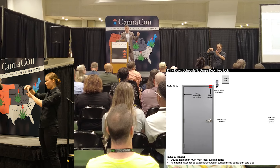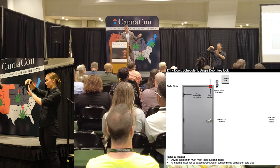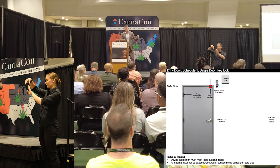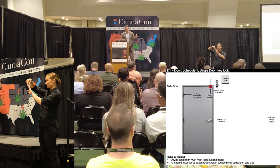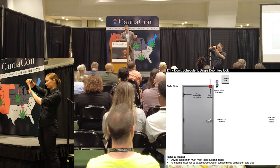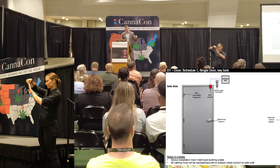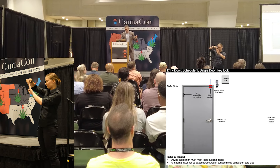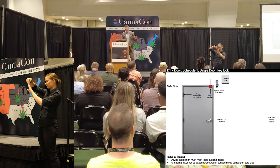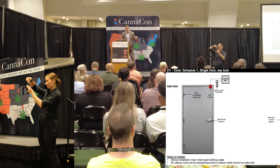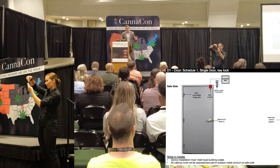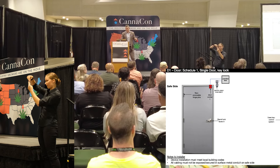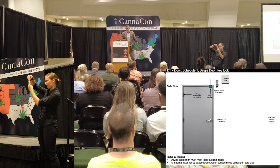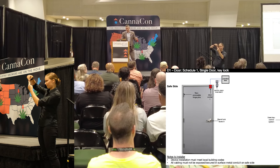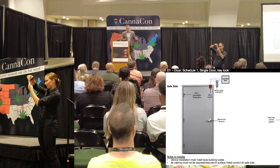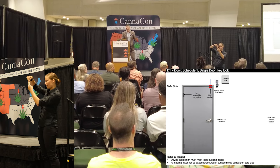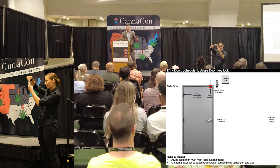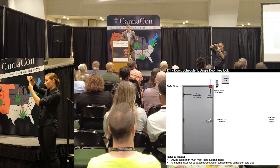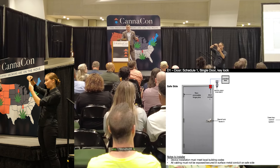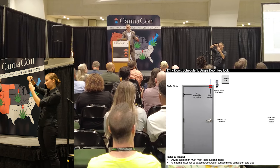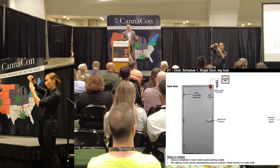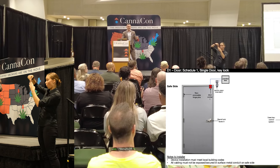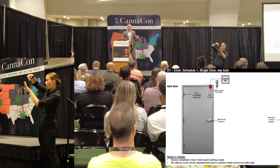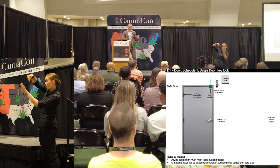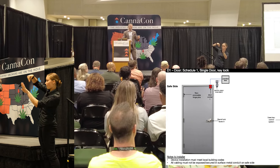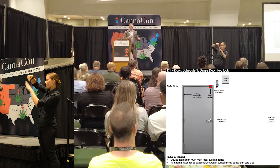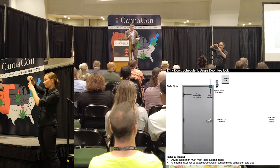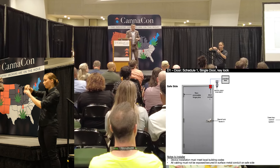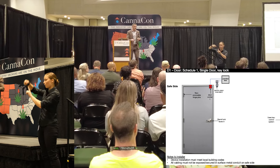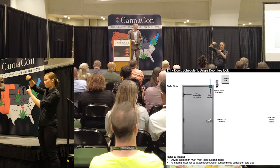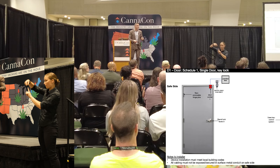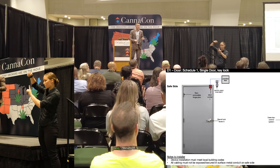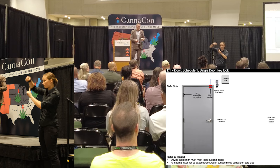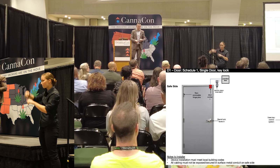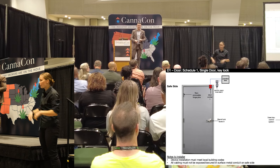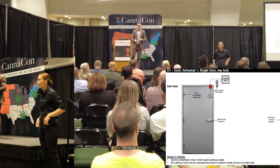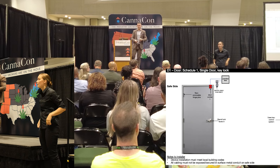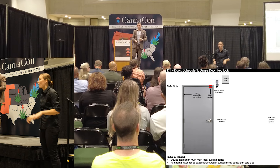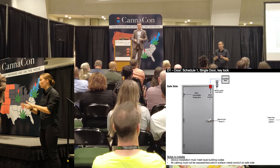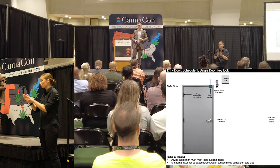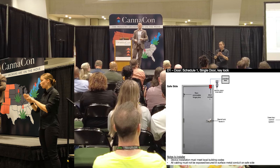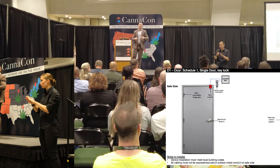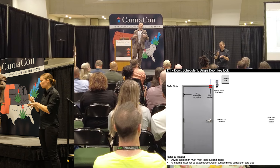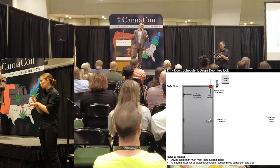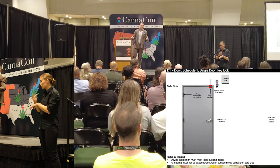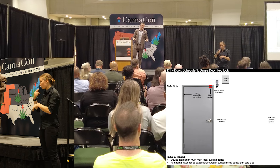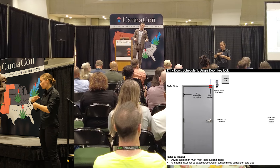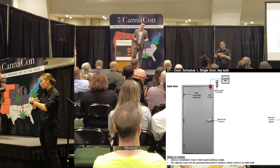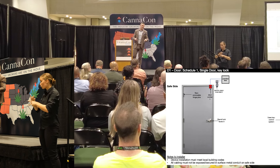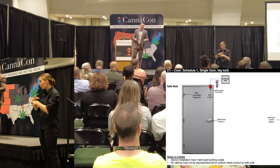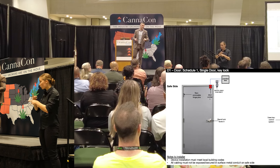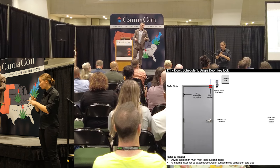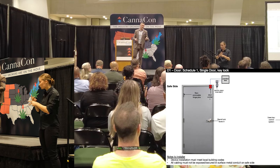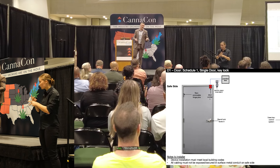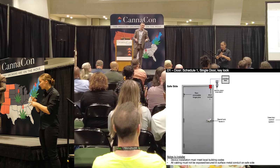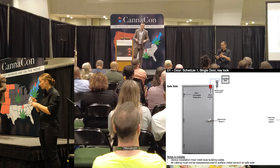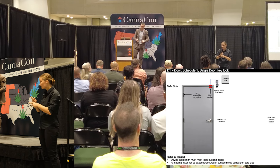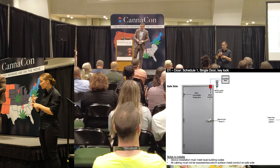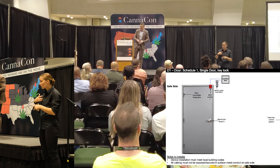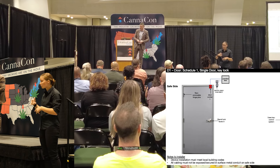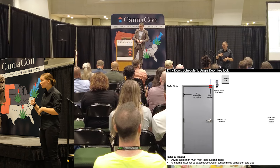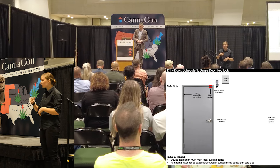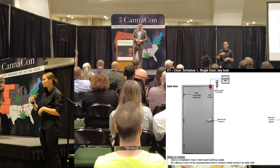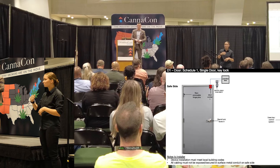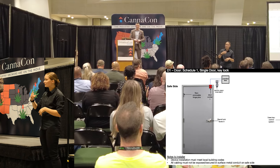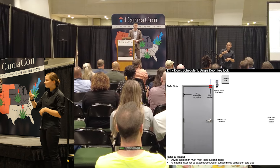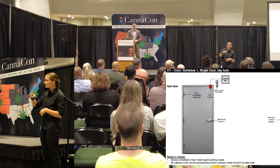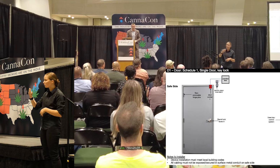alarm that taps into a junction box. And again, when we're looking at a lot of the doors being used in production facilities, we're typically talking about 16, 14 gauge steel